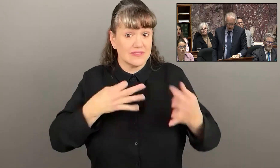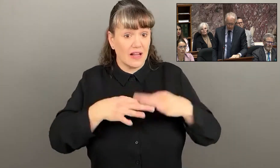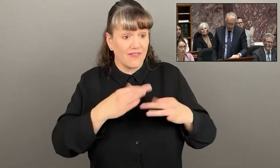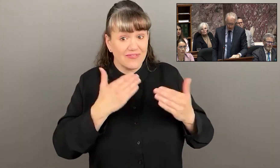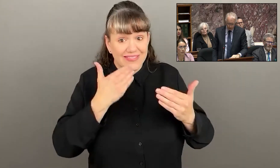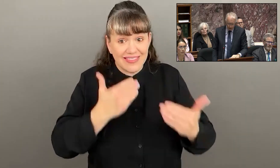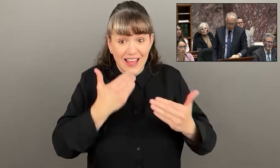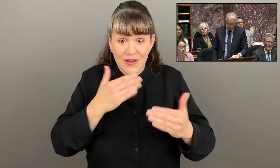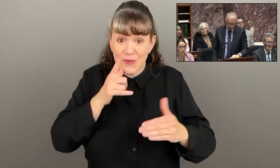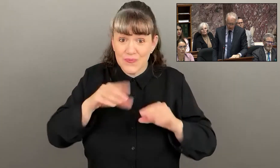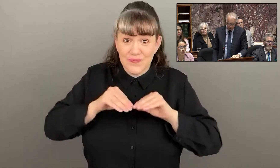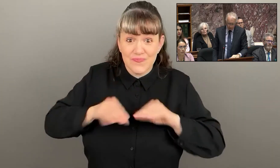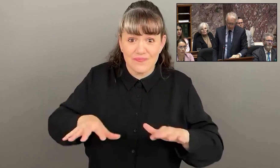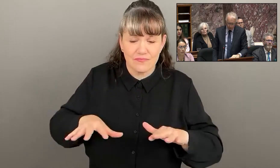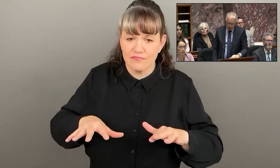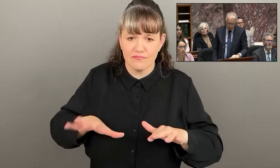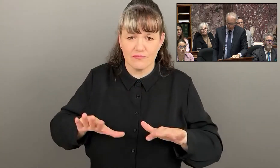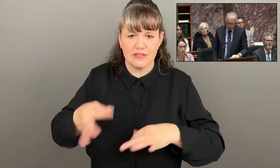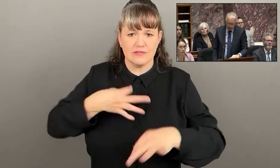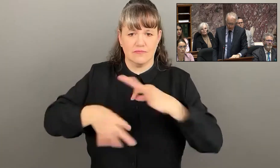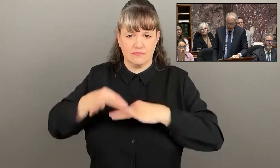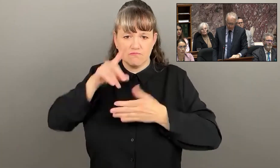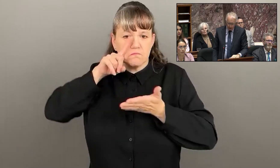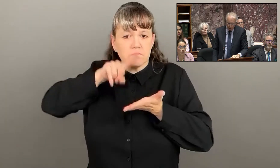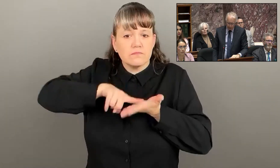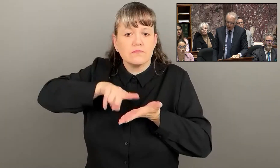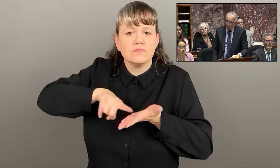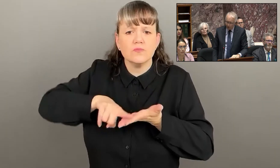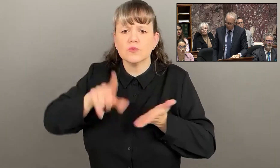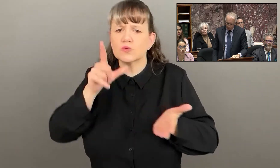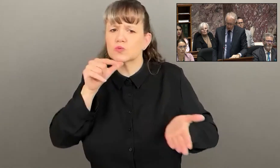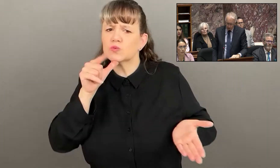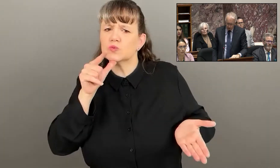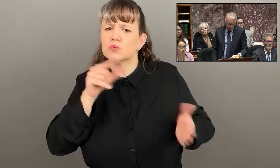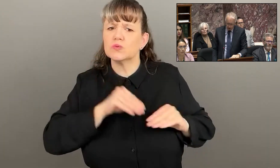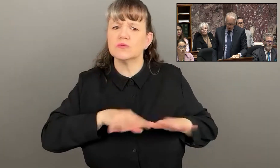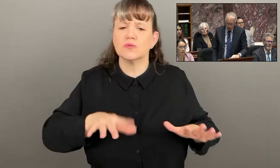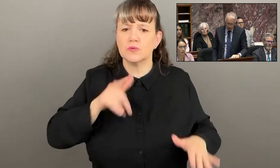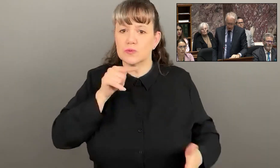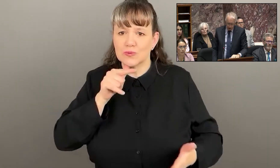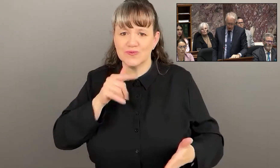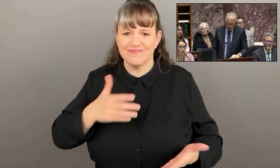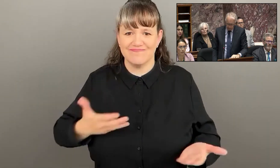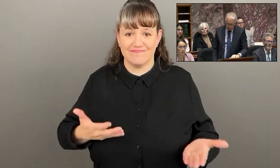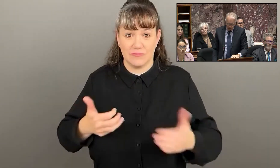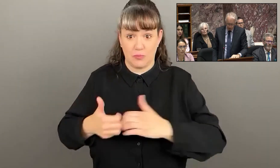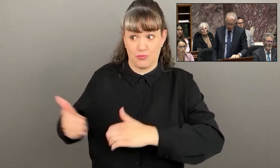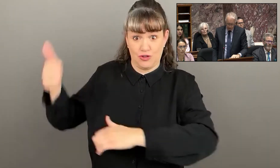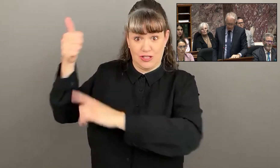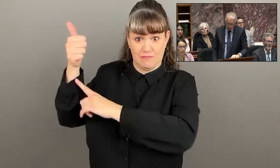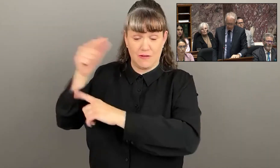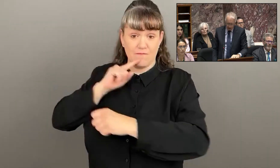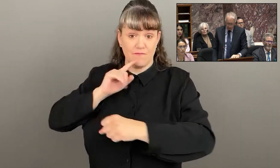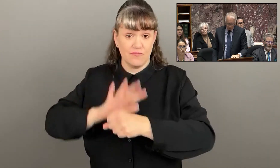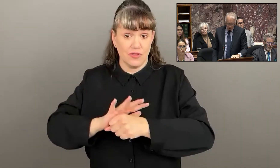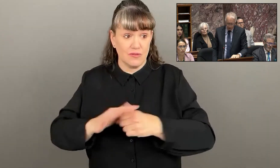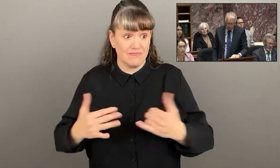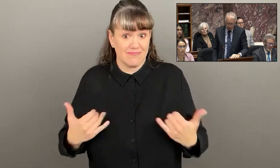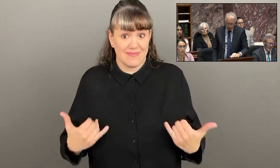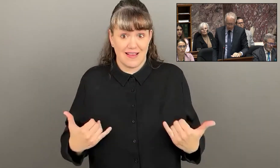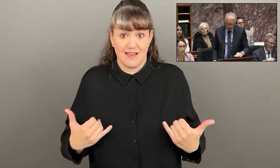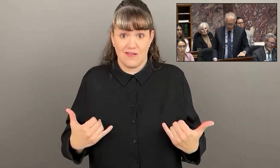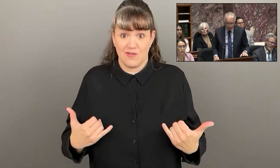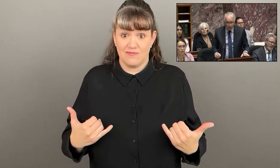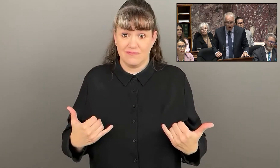today that his police service director violated the NDP whistleblower protection law, that is, by referring